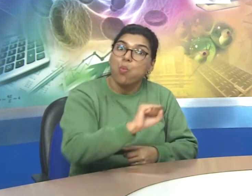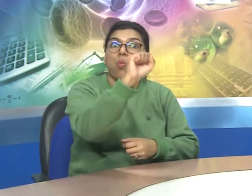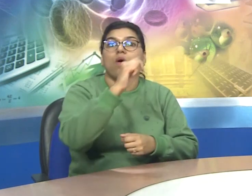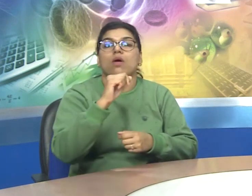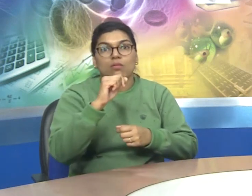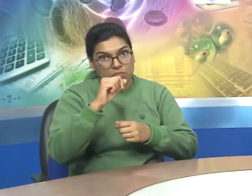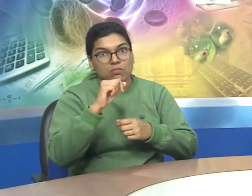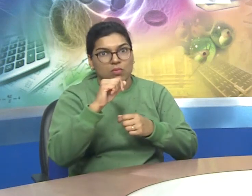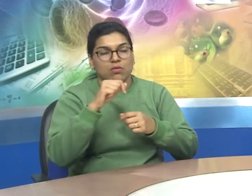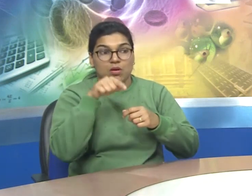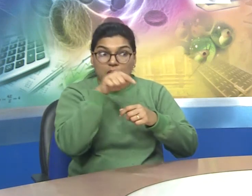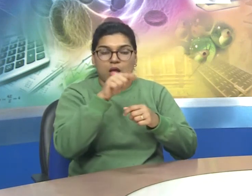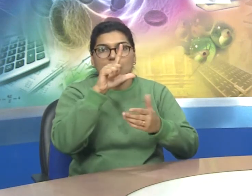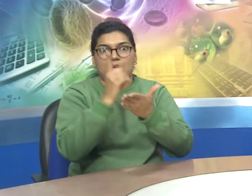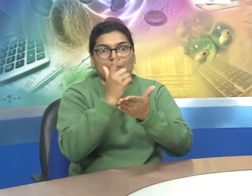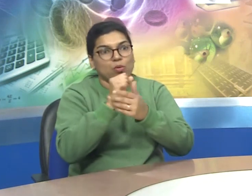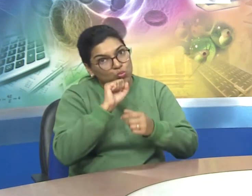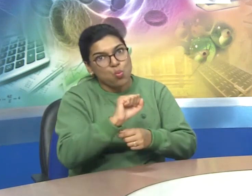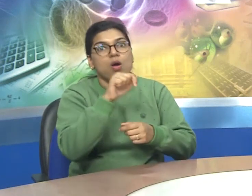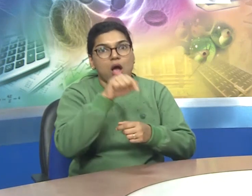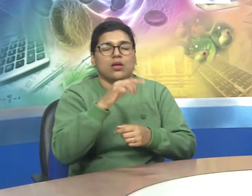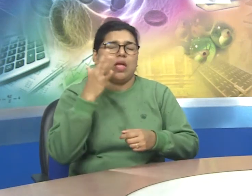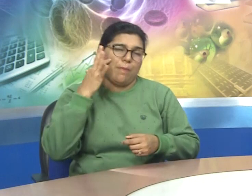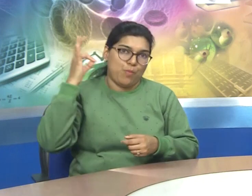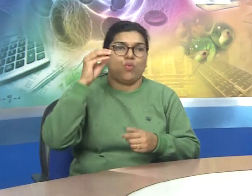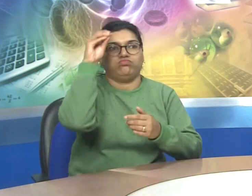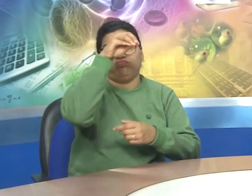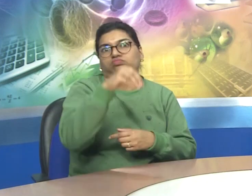So, in library also it is used.